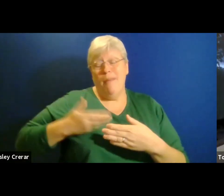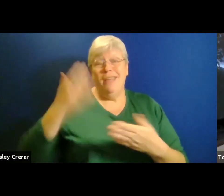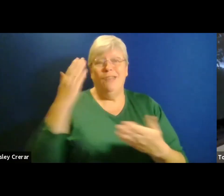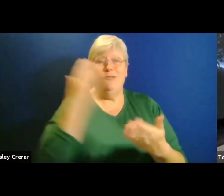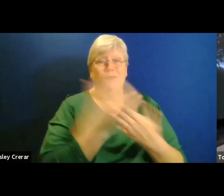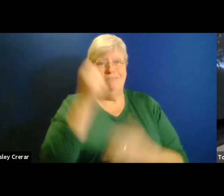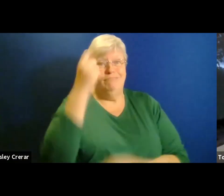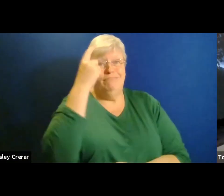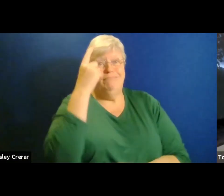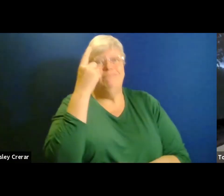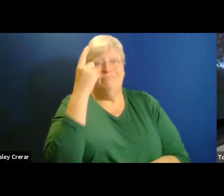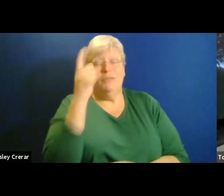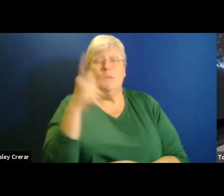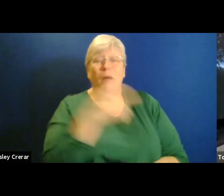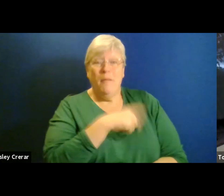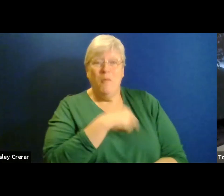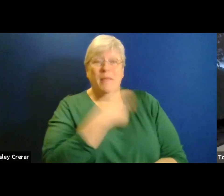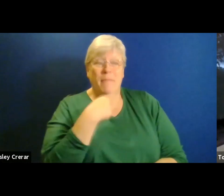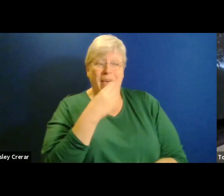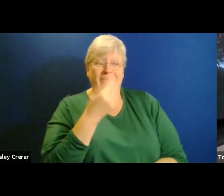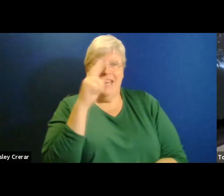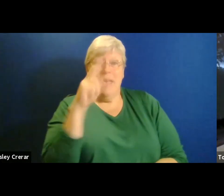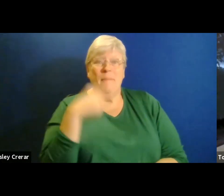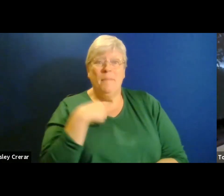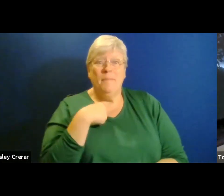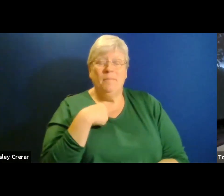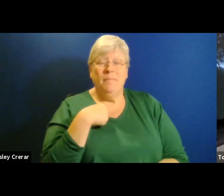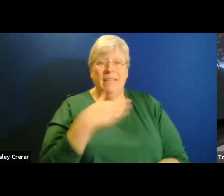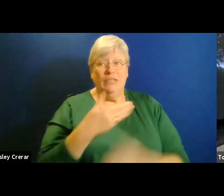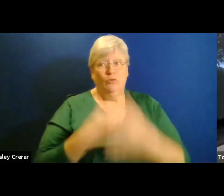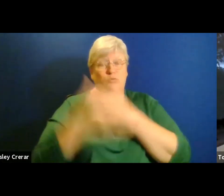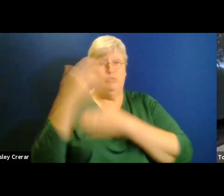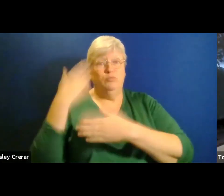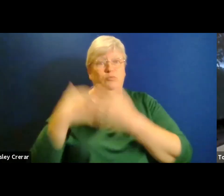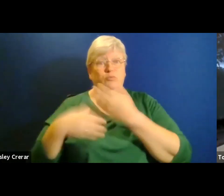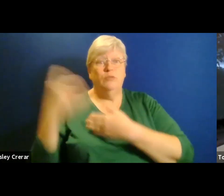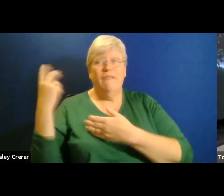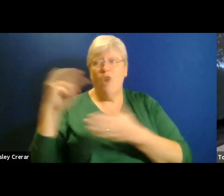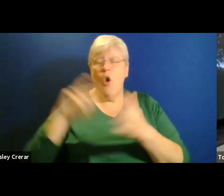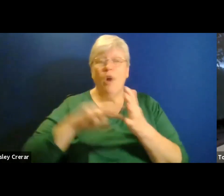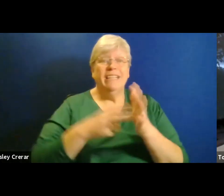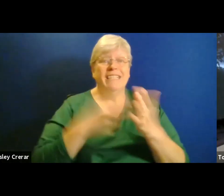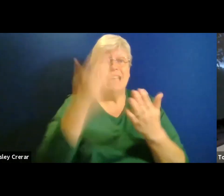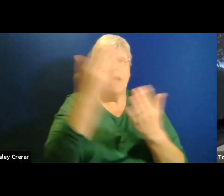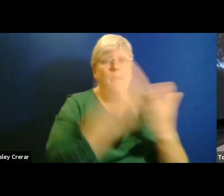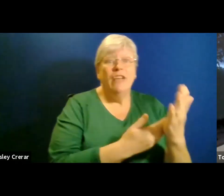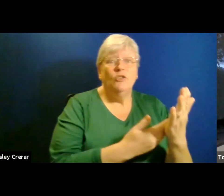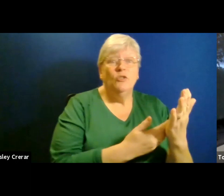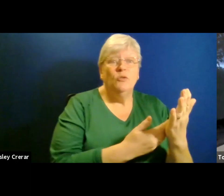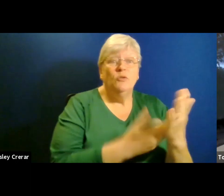realization of what's promised by the name. In an historic move for the organization, this menu is based entirely on